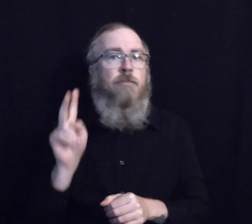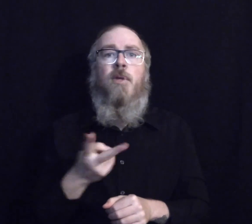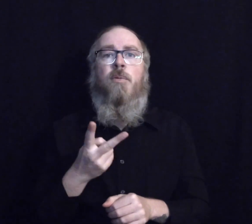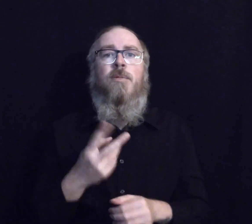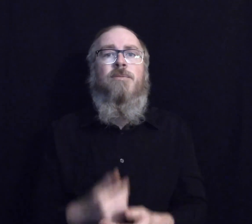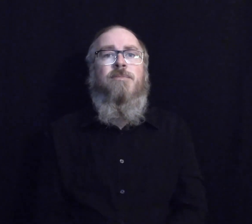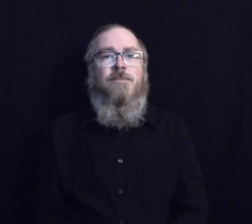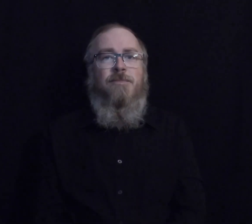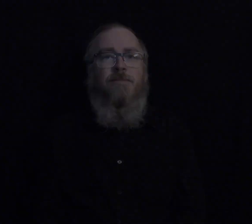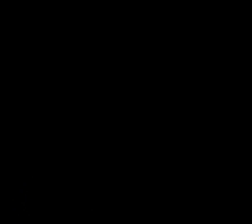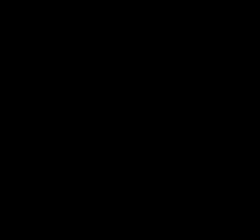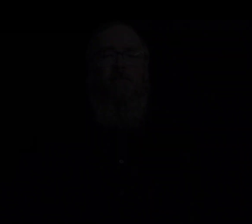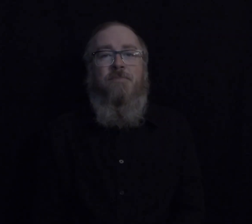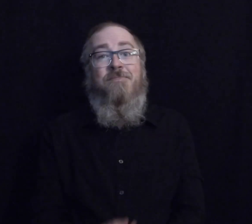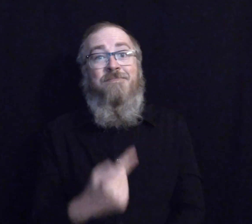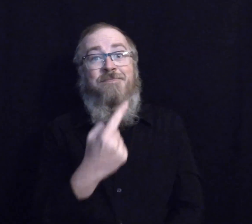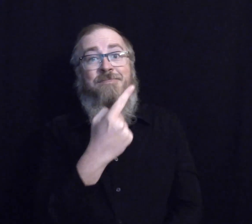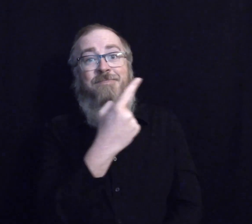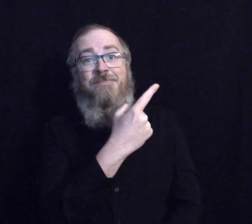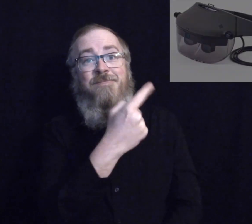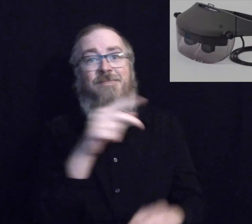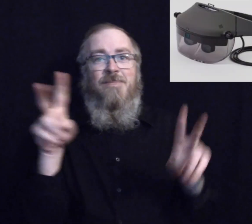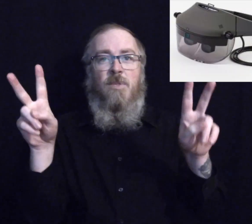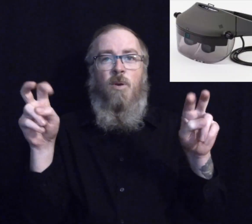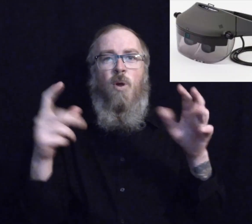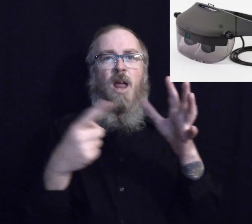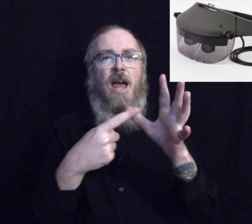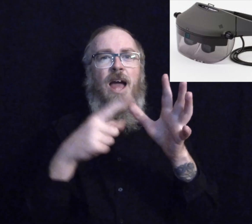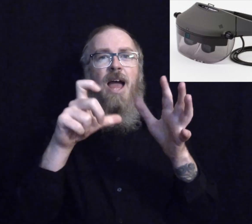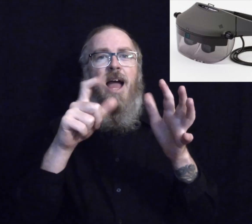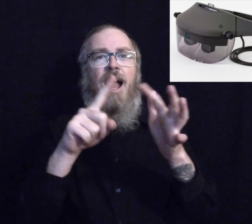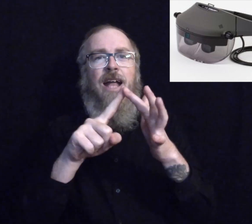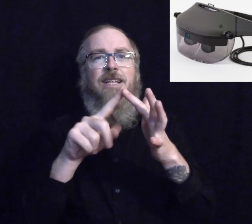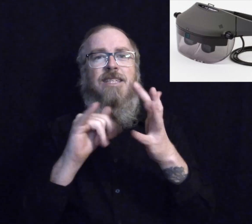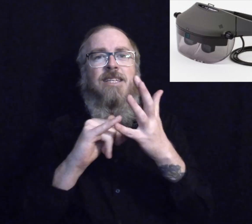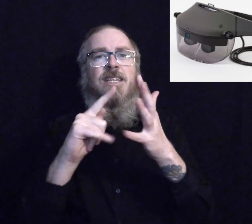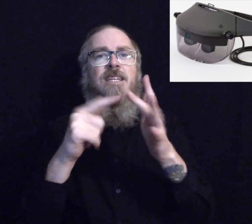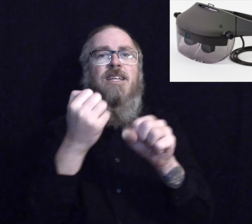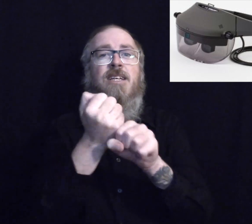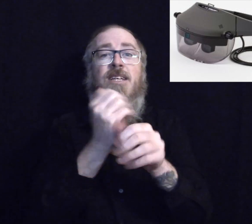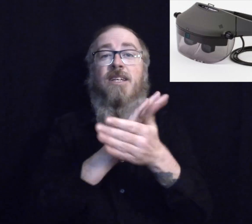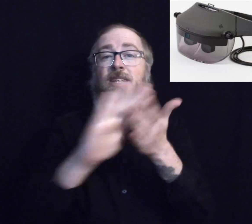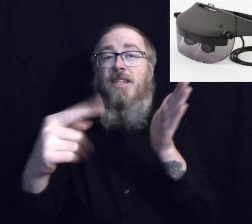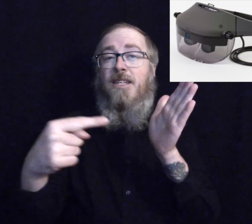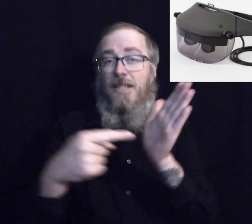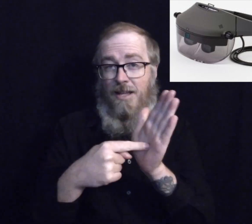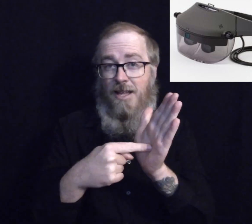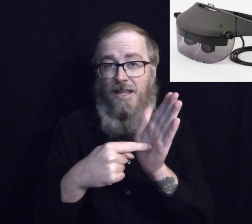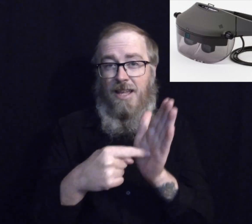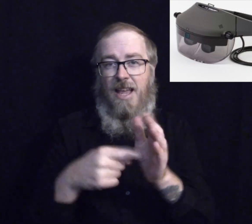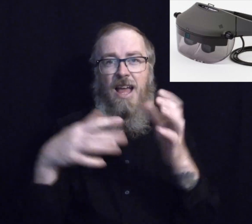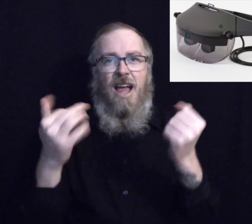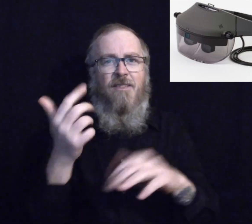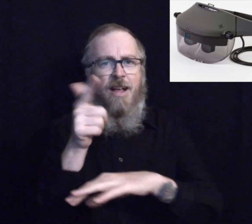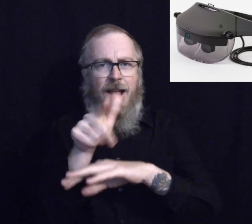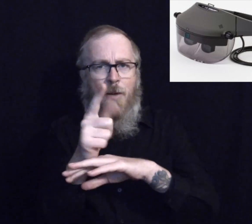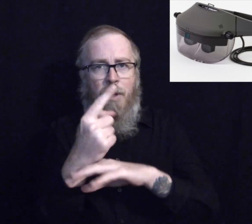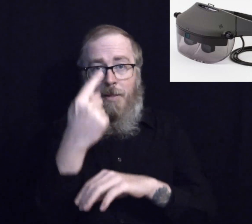aid. This device is called an ACE sight. It has a camera mounted in a